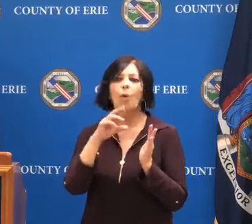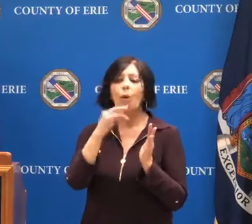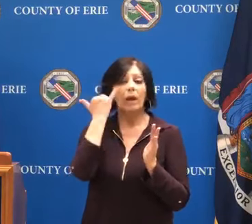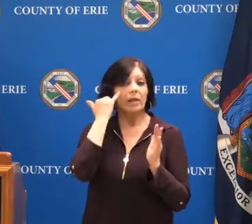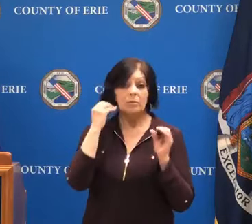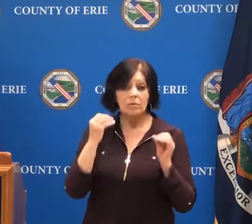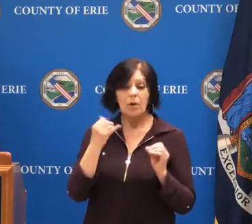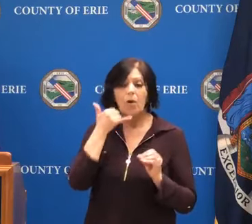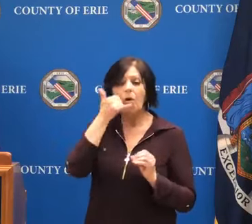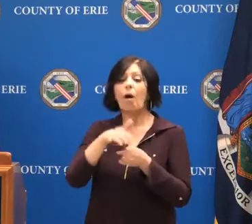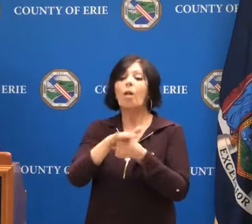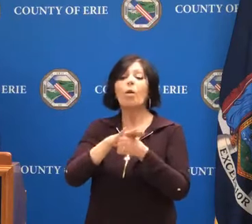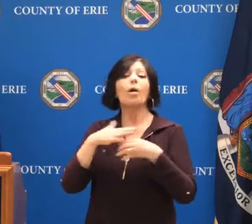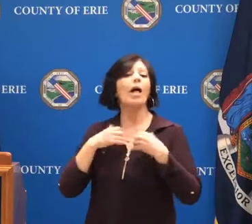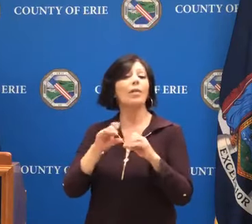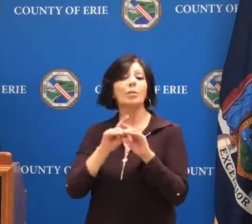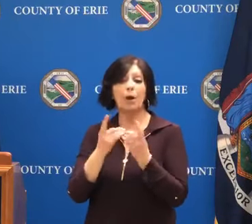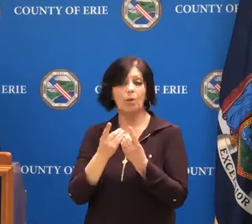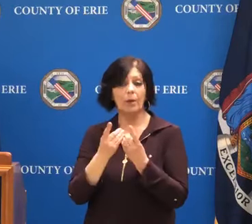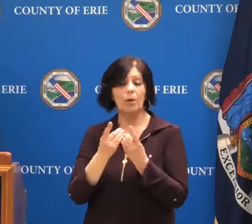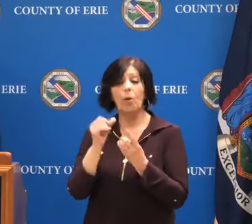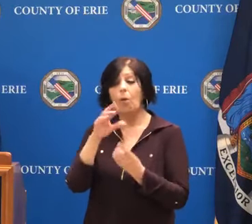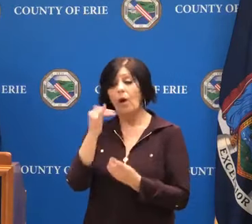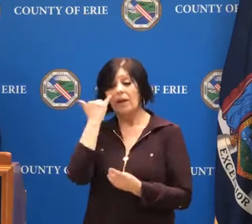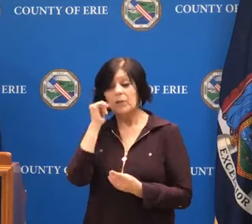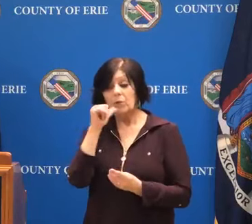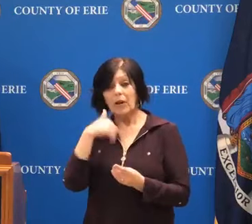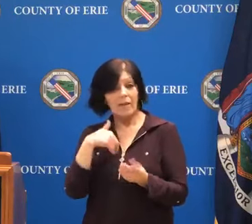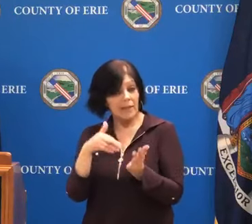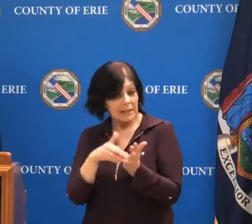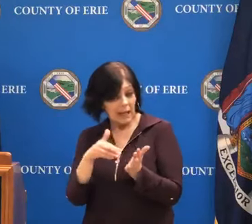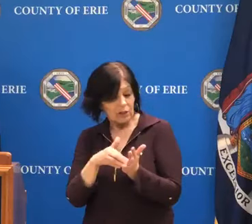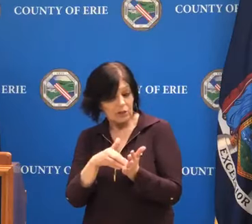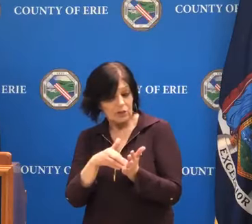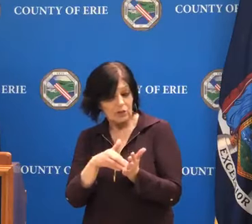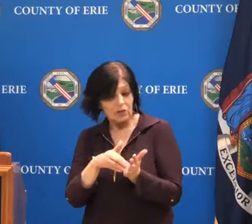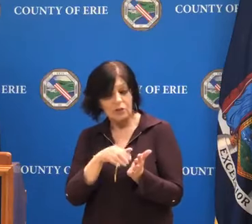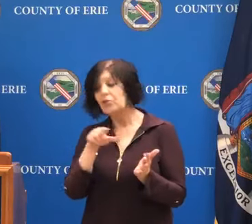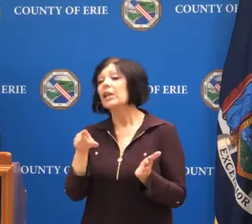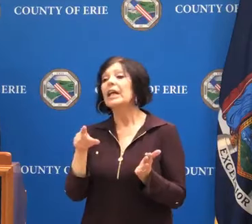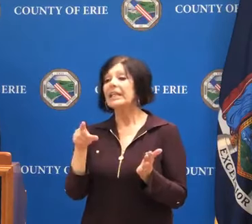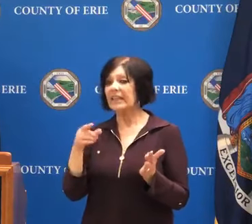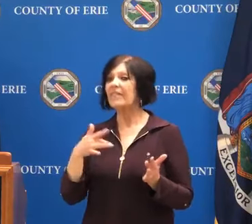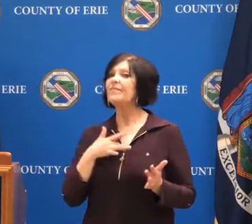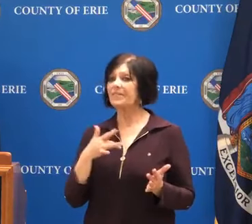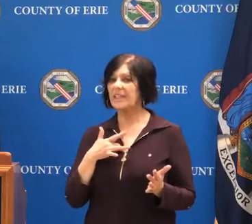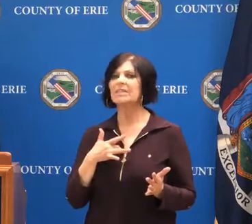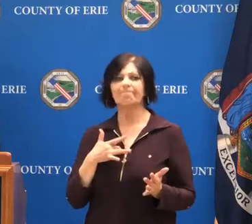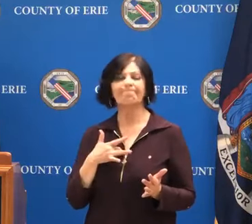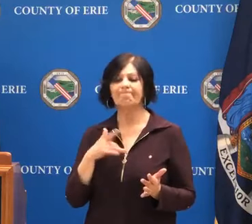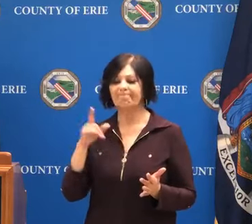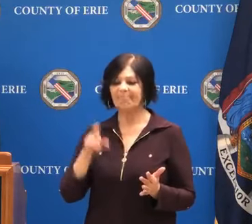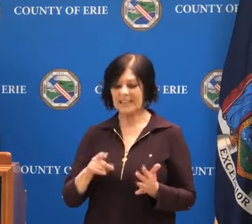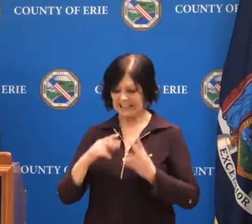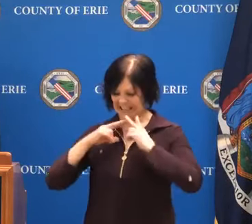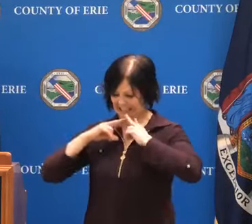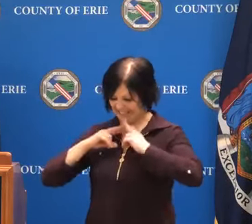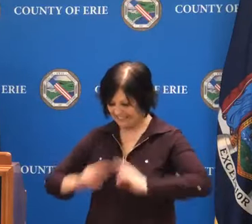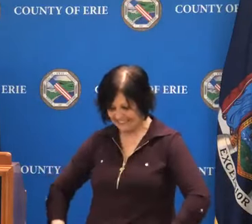call the local health department, or if they don't have a primary care provider and they feel they need a medical